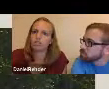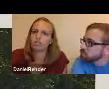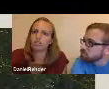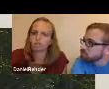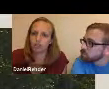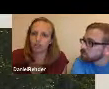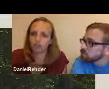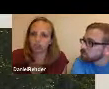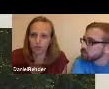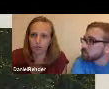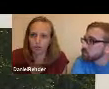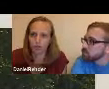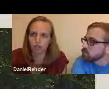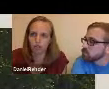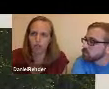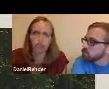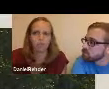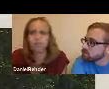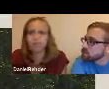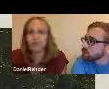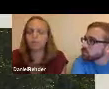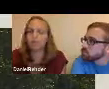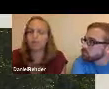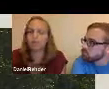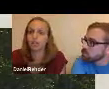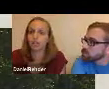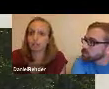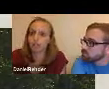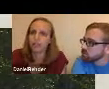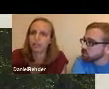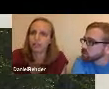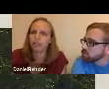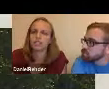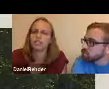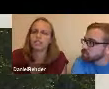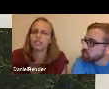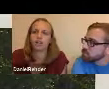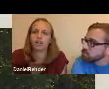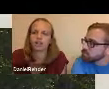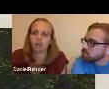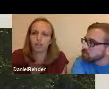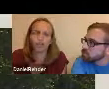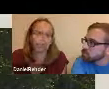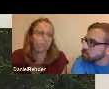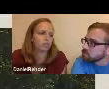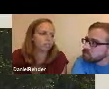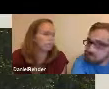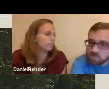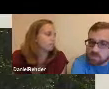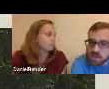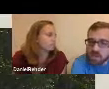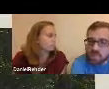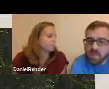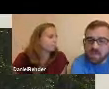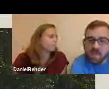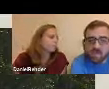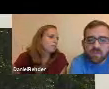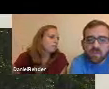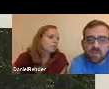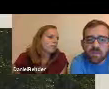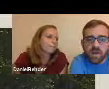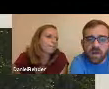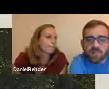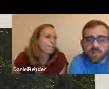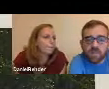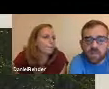you need to learn how to do it, not by reading, but by actually experiencing it and seeing how you respond to those stresses. Yeah, and that's